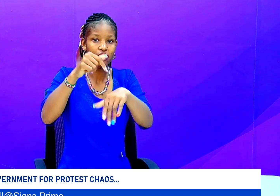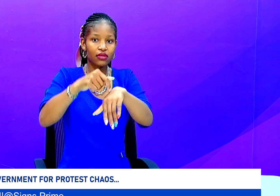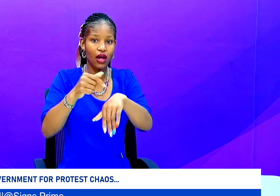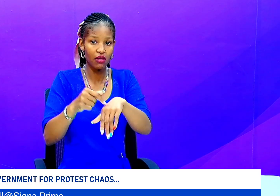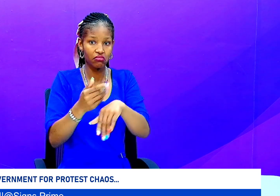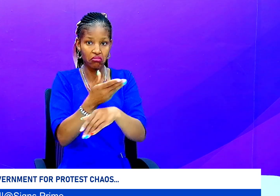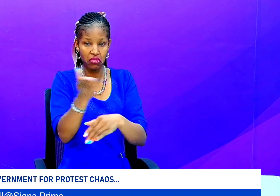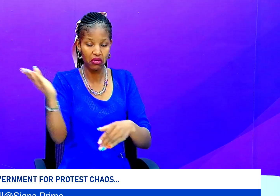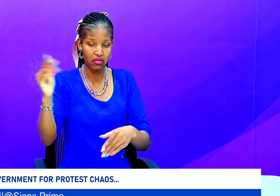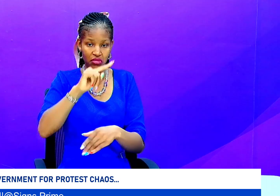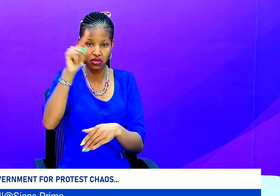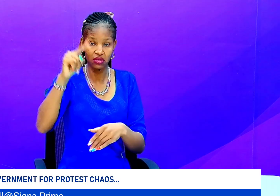property